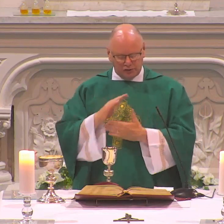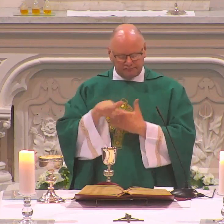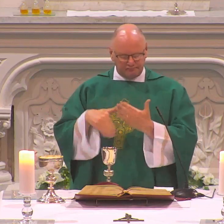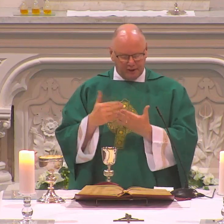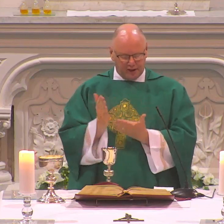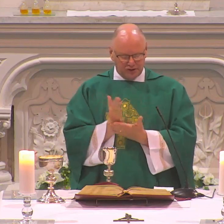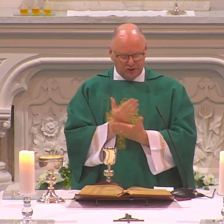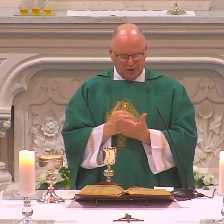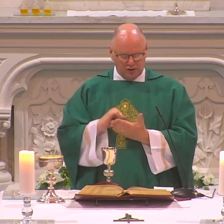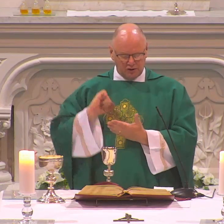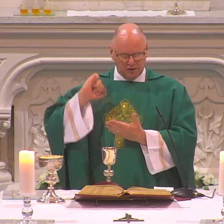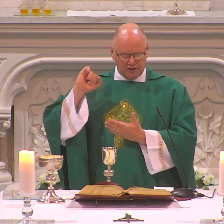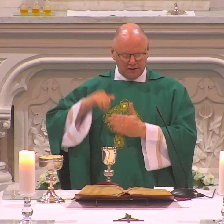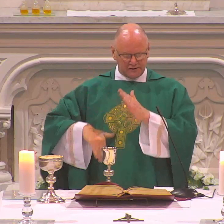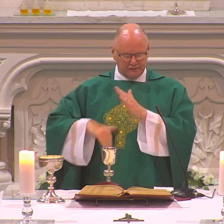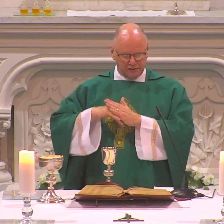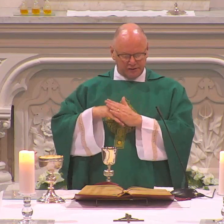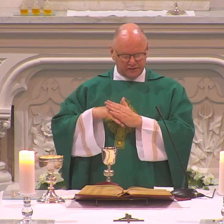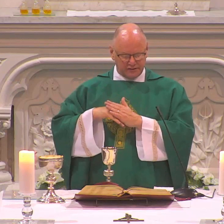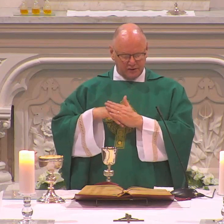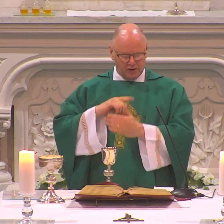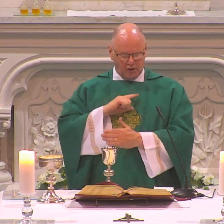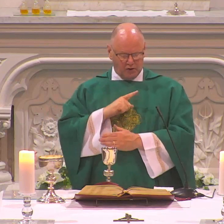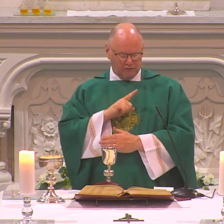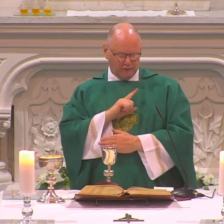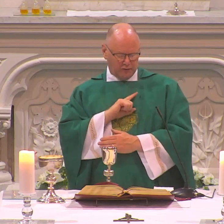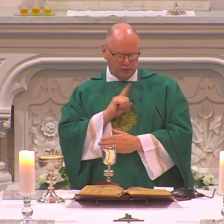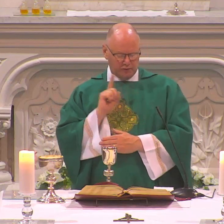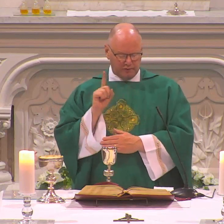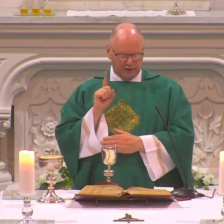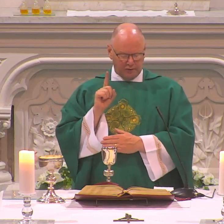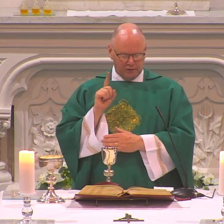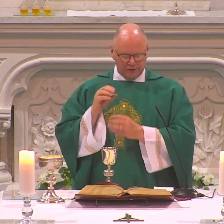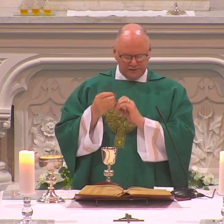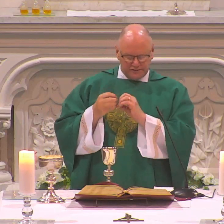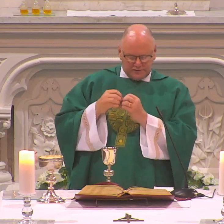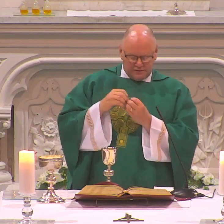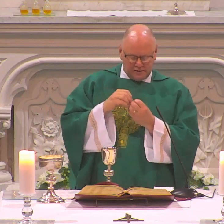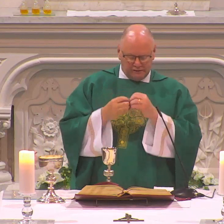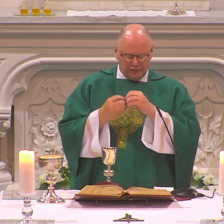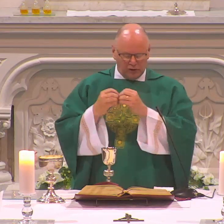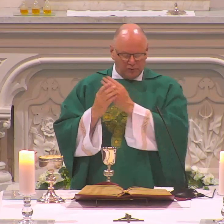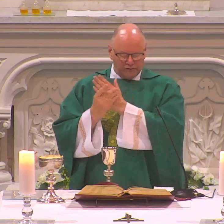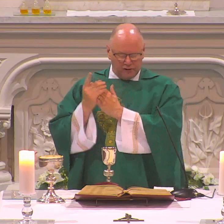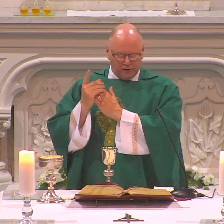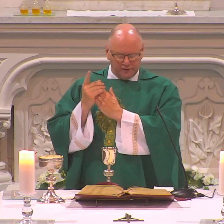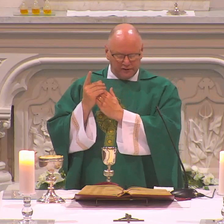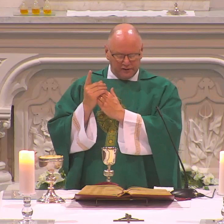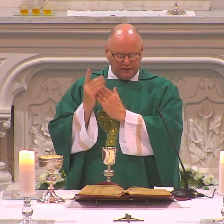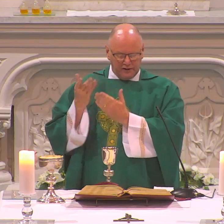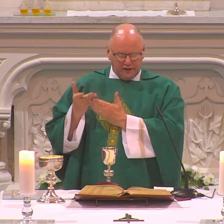all share in his fullness. For though he was in the form of